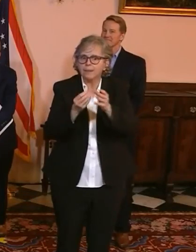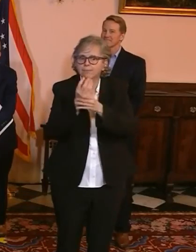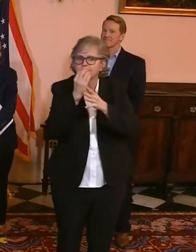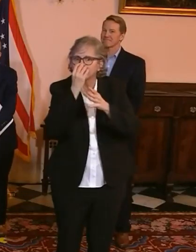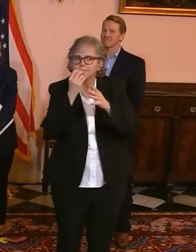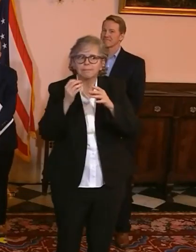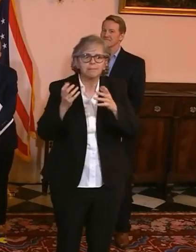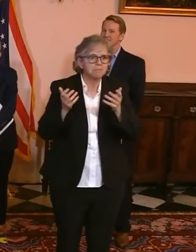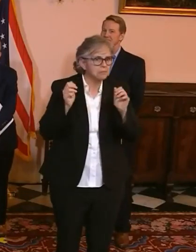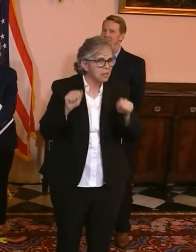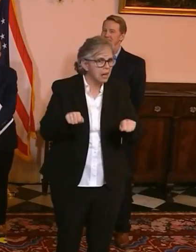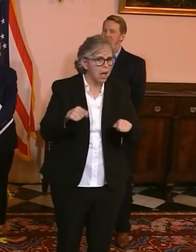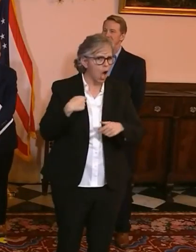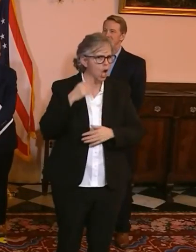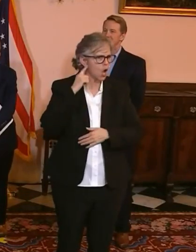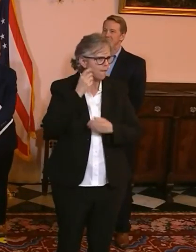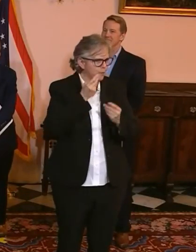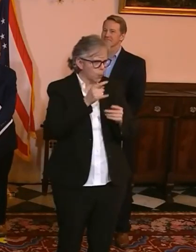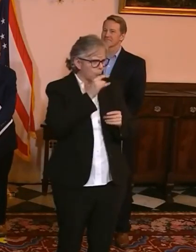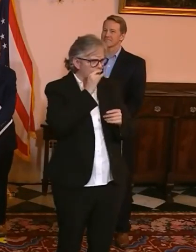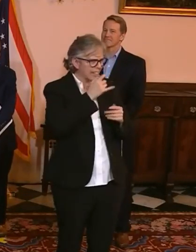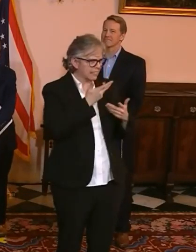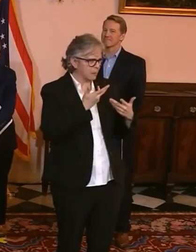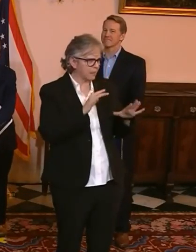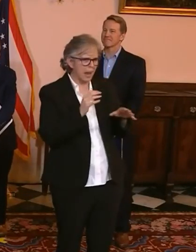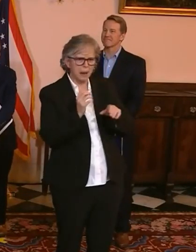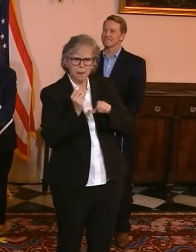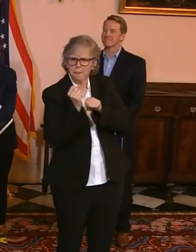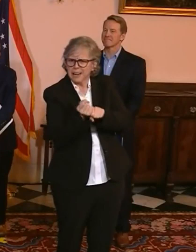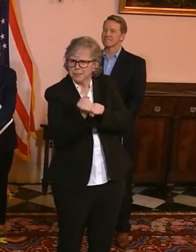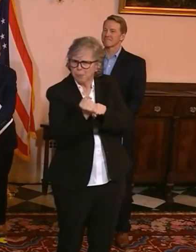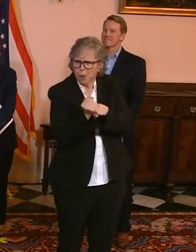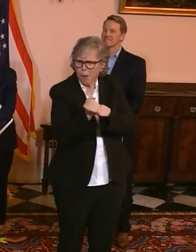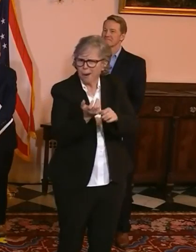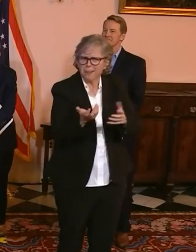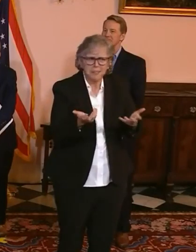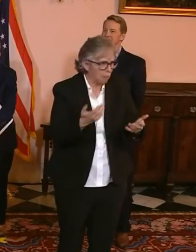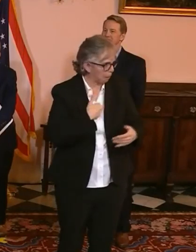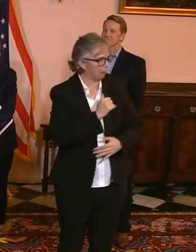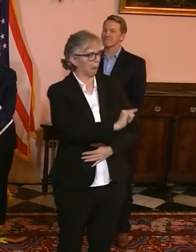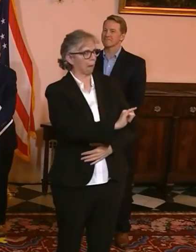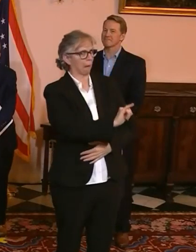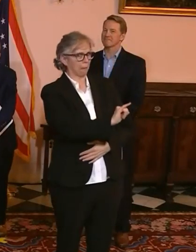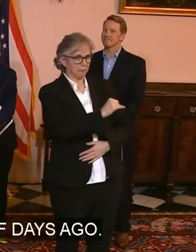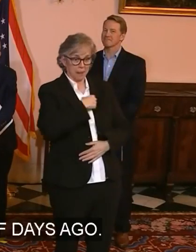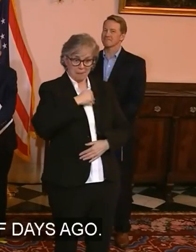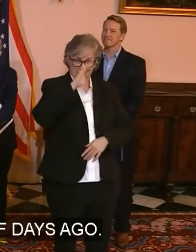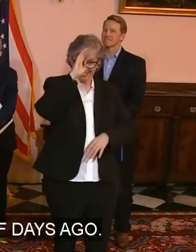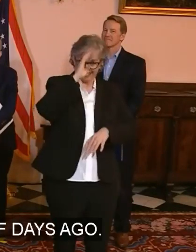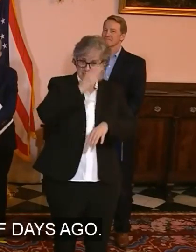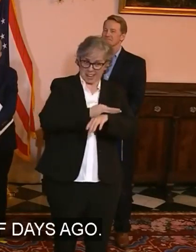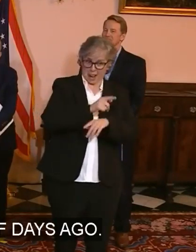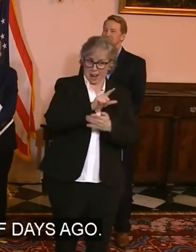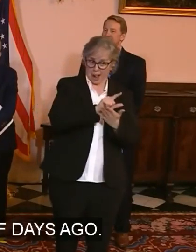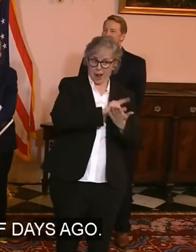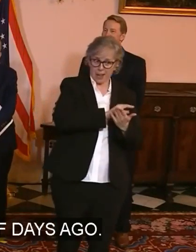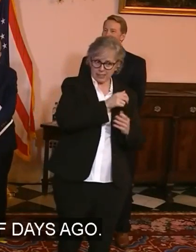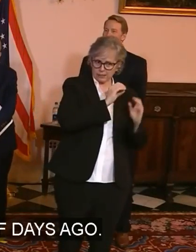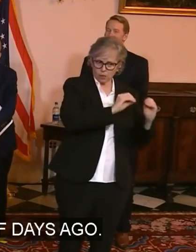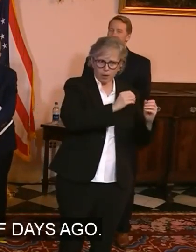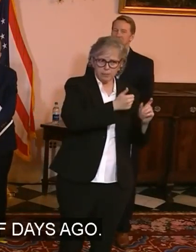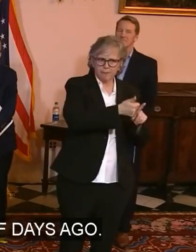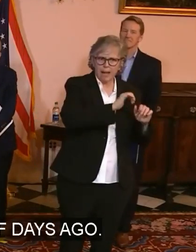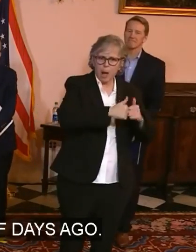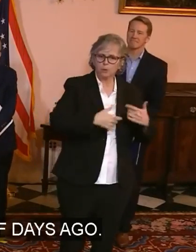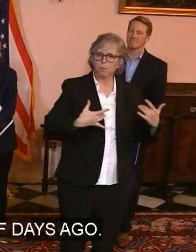couple of days ago. My son-in-law is teaching himself how to play the guitar. I saw a list of books